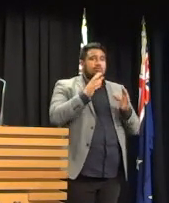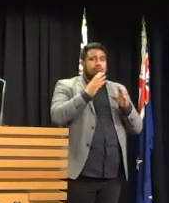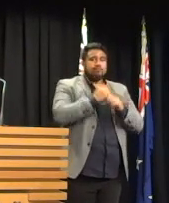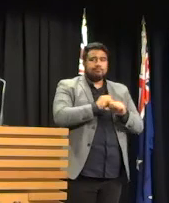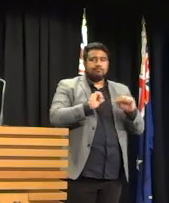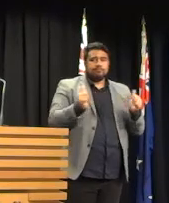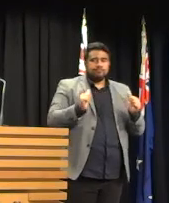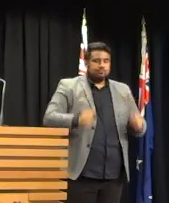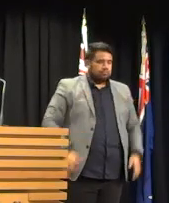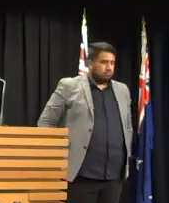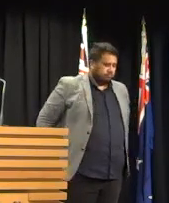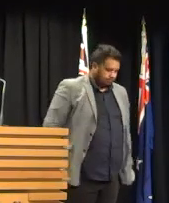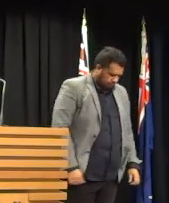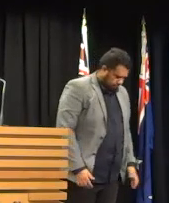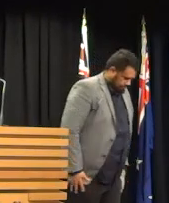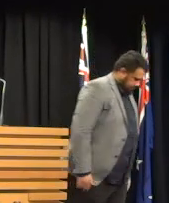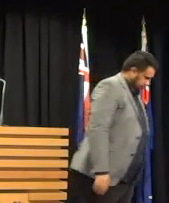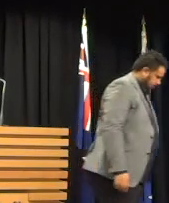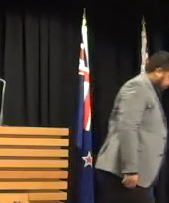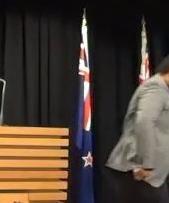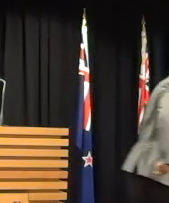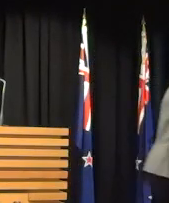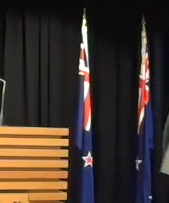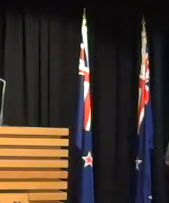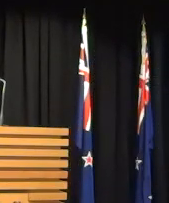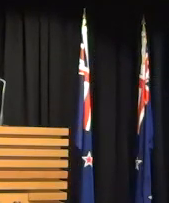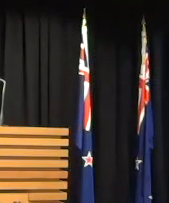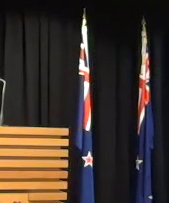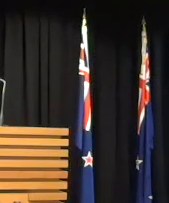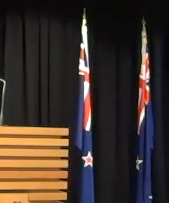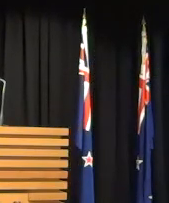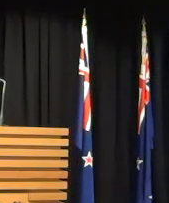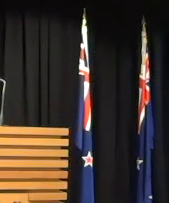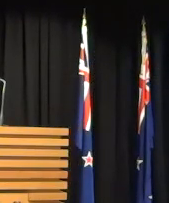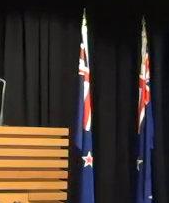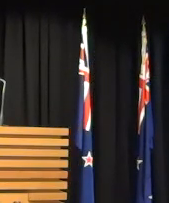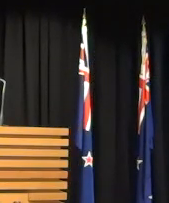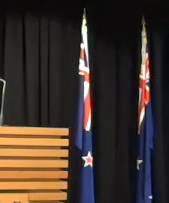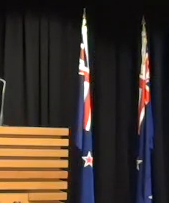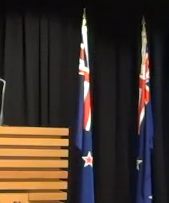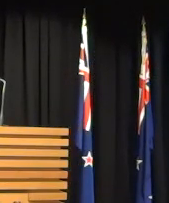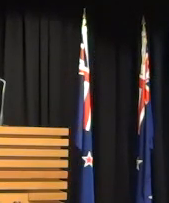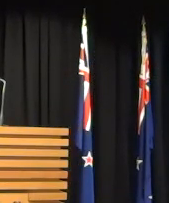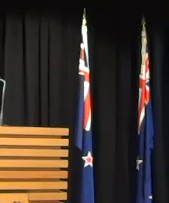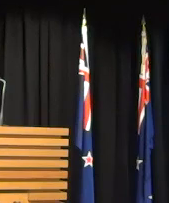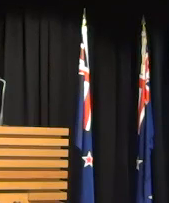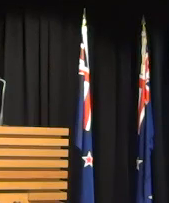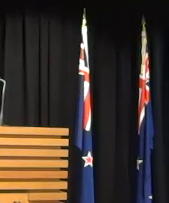Thanks, Alan.